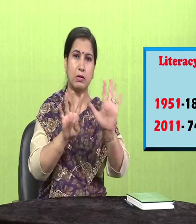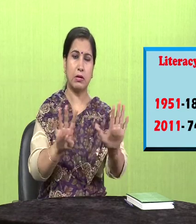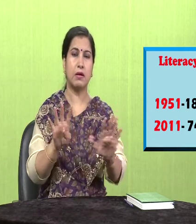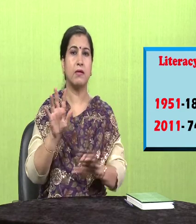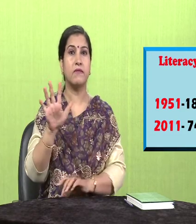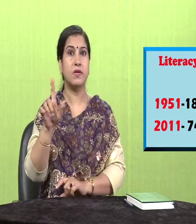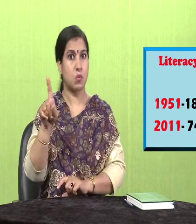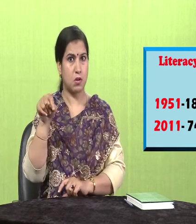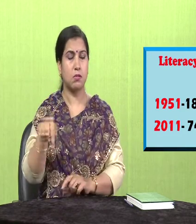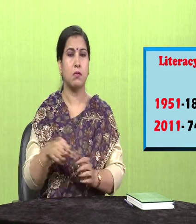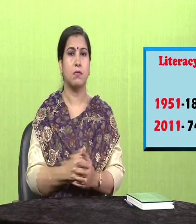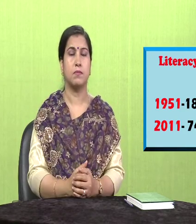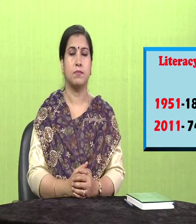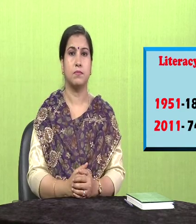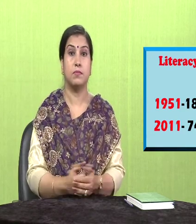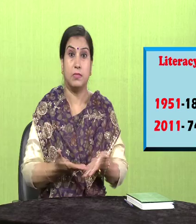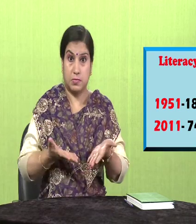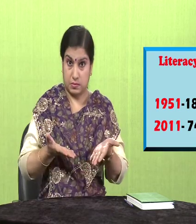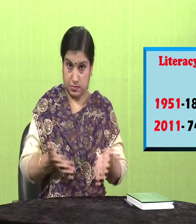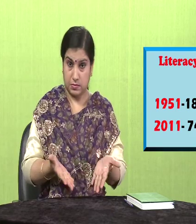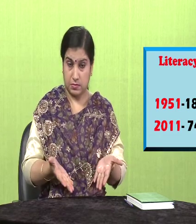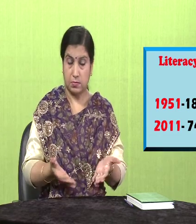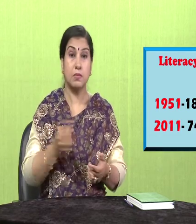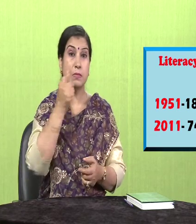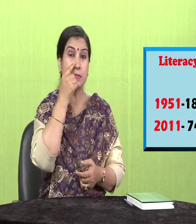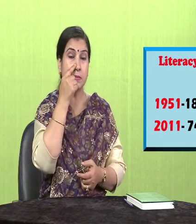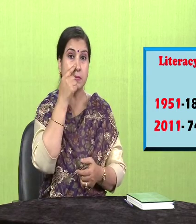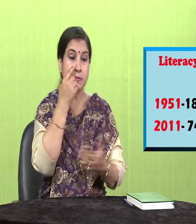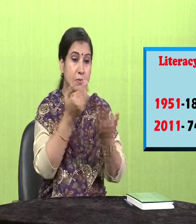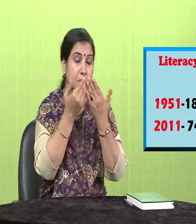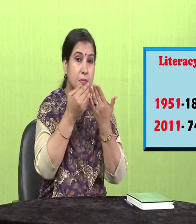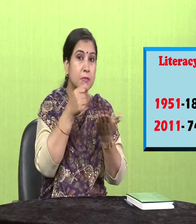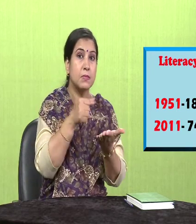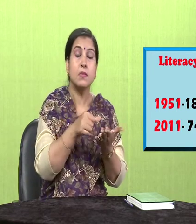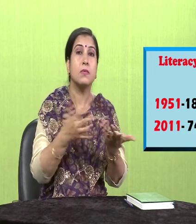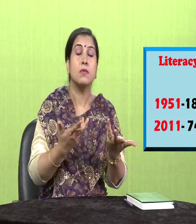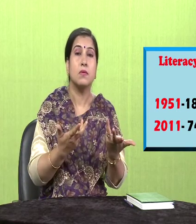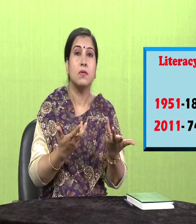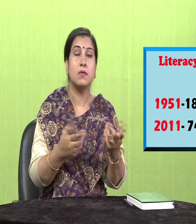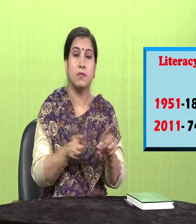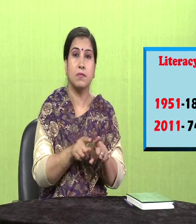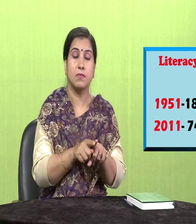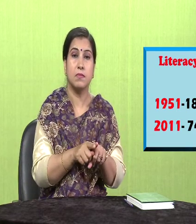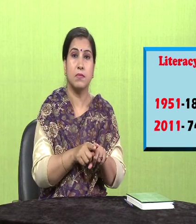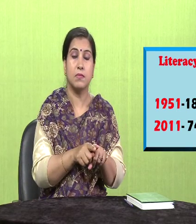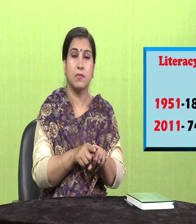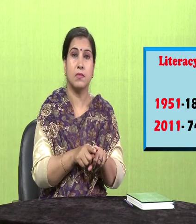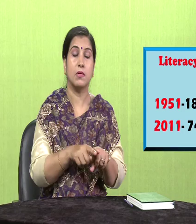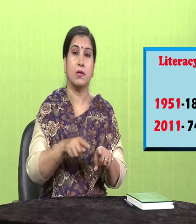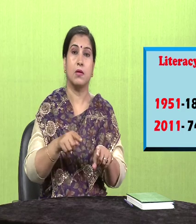18.33%, and female literacy, that is number of literate